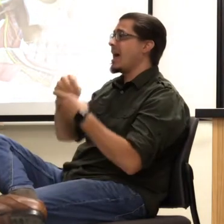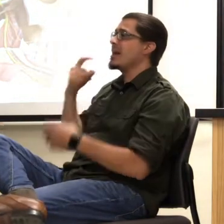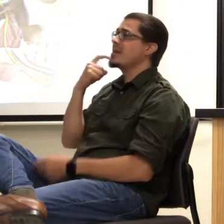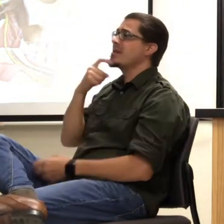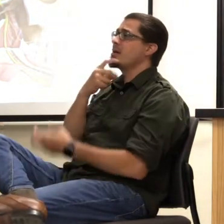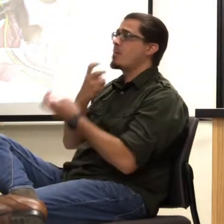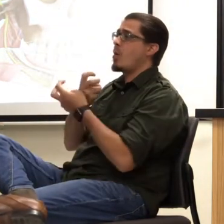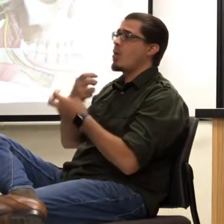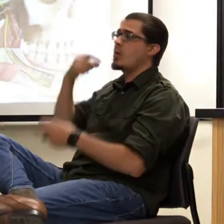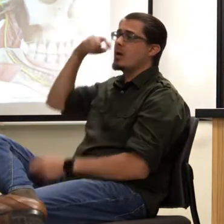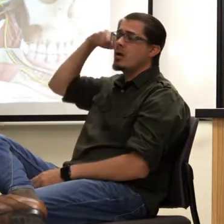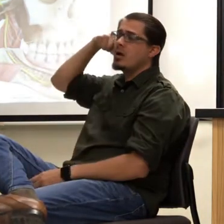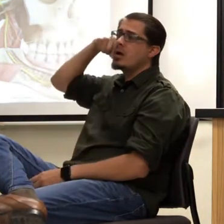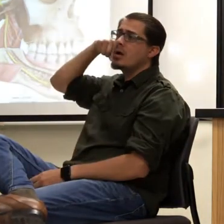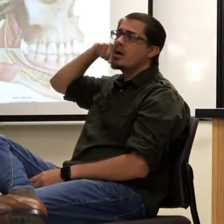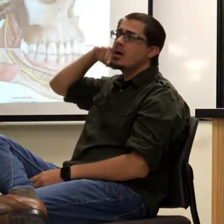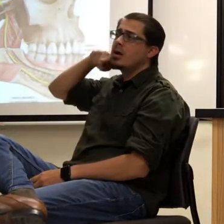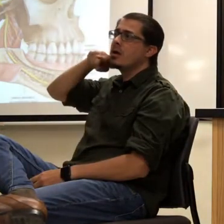inferior